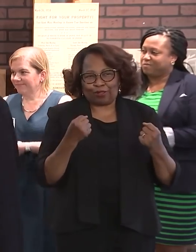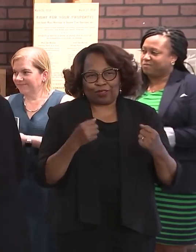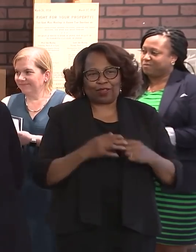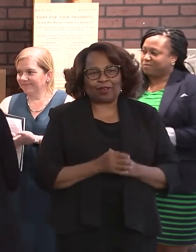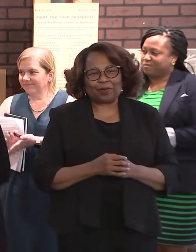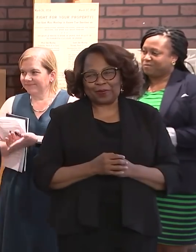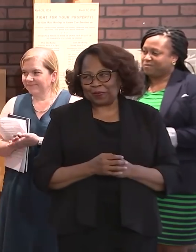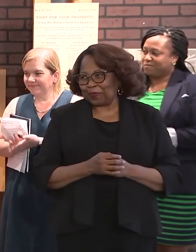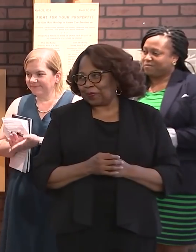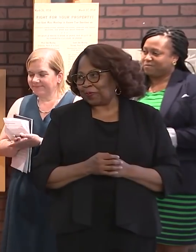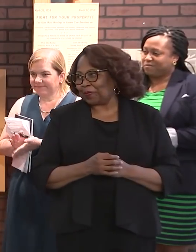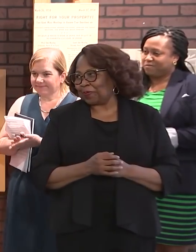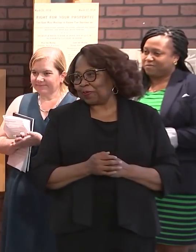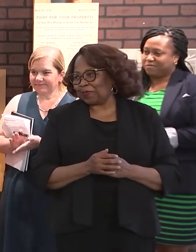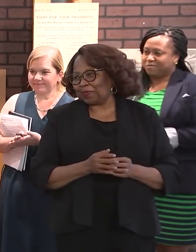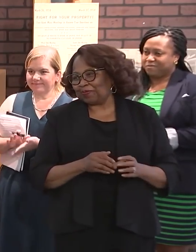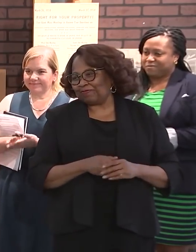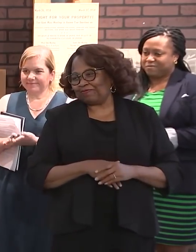Luna.